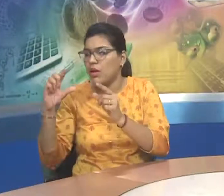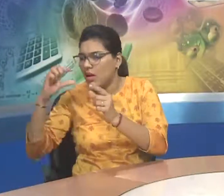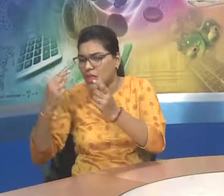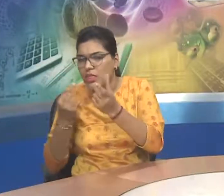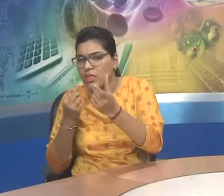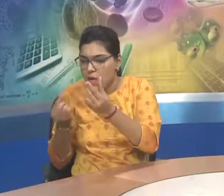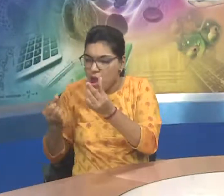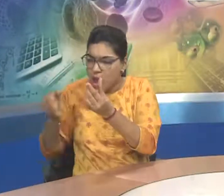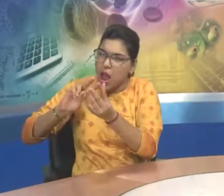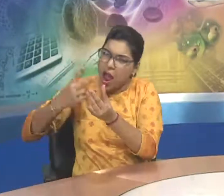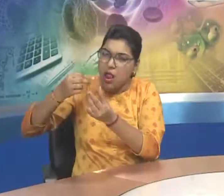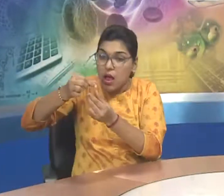Rajmani.